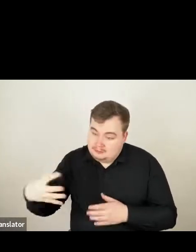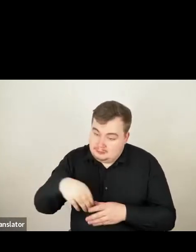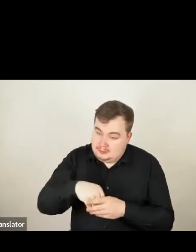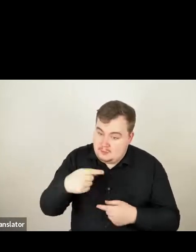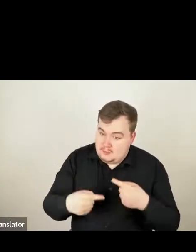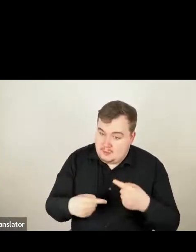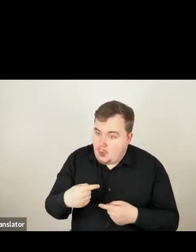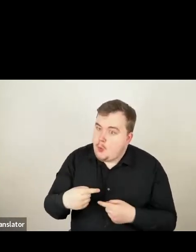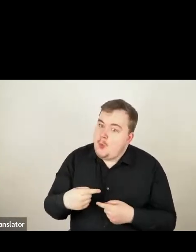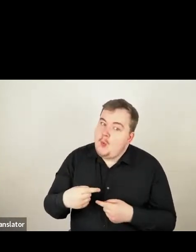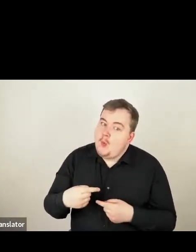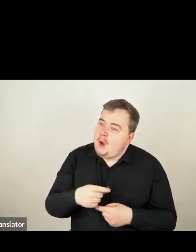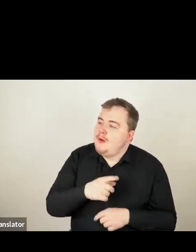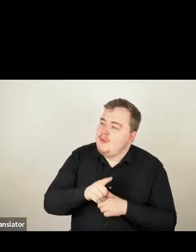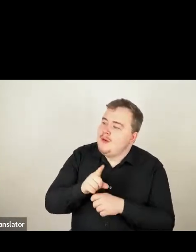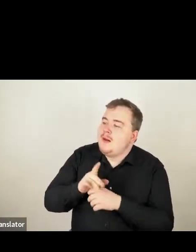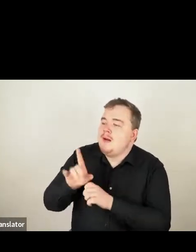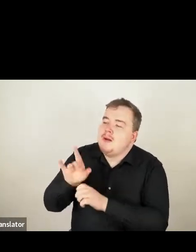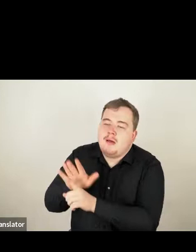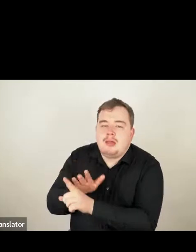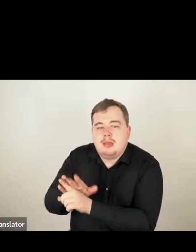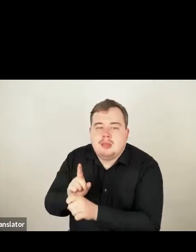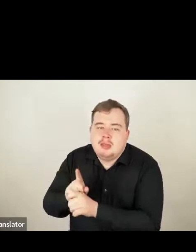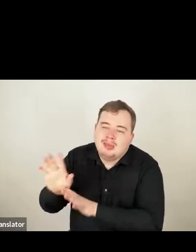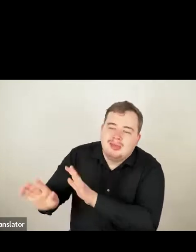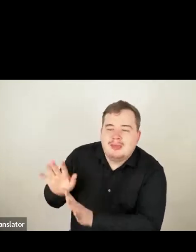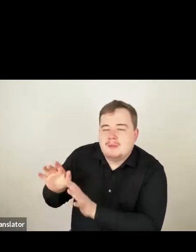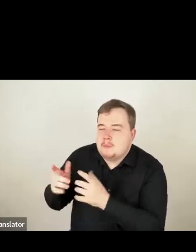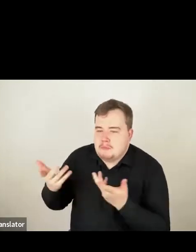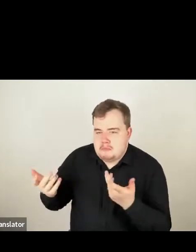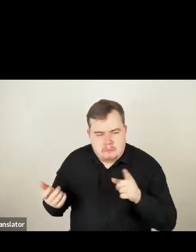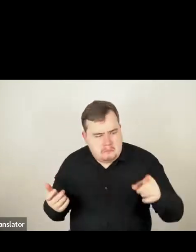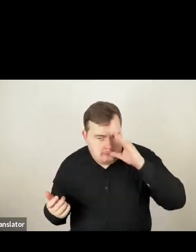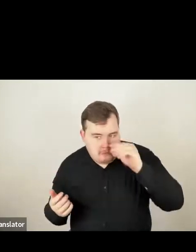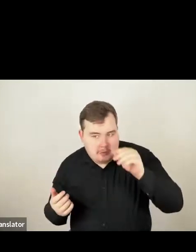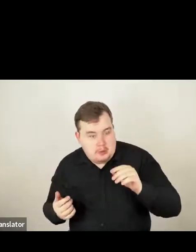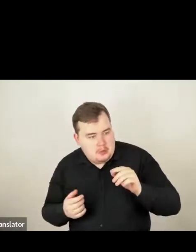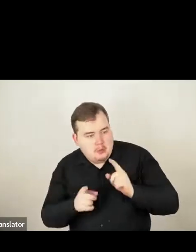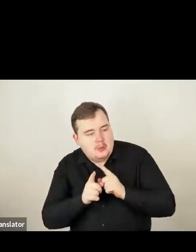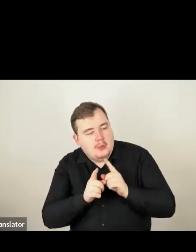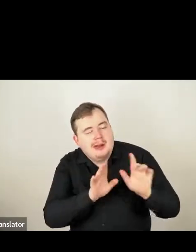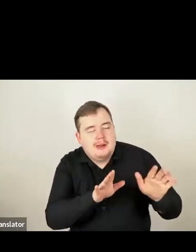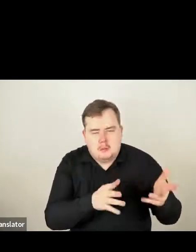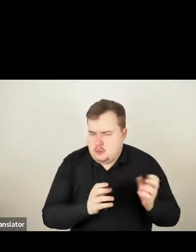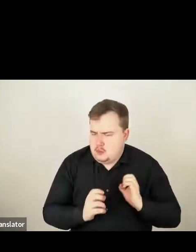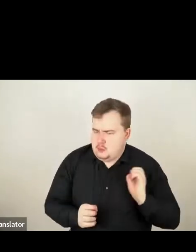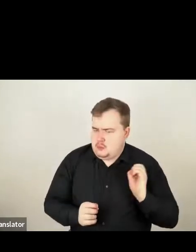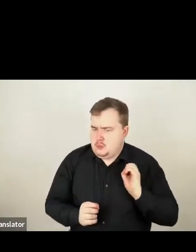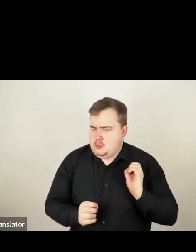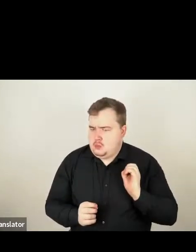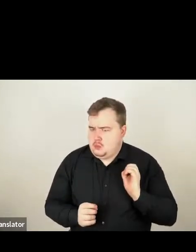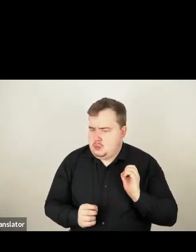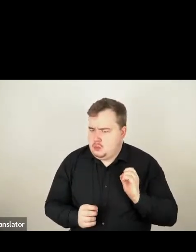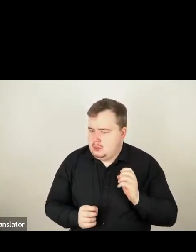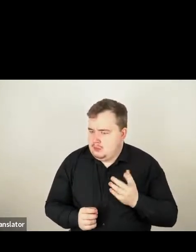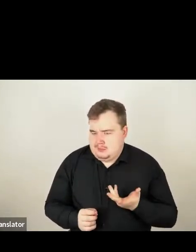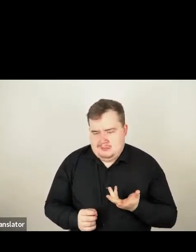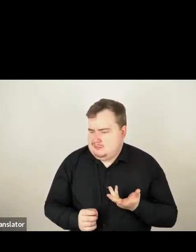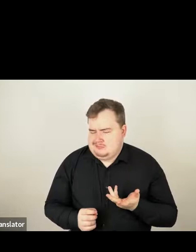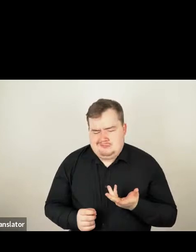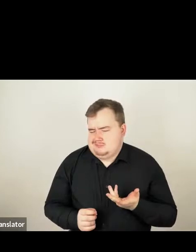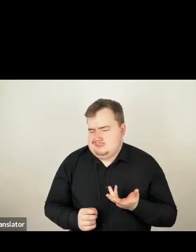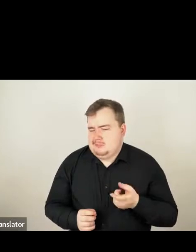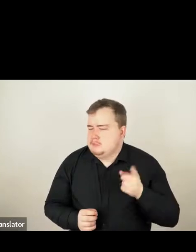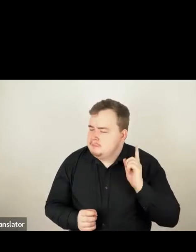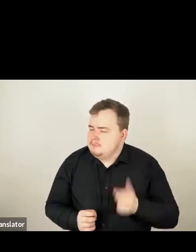in politics, nobody asks what is the merit of a man. That's why I have had always an argument saying that,